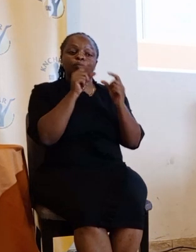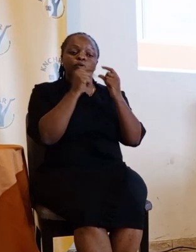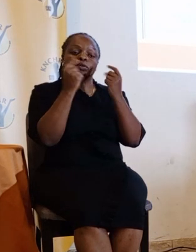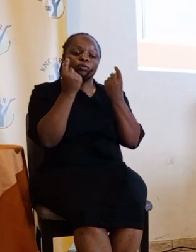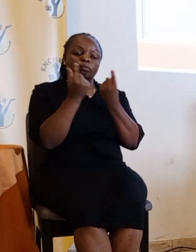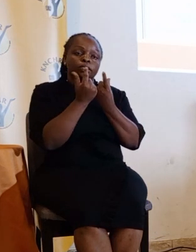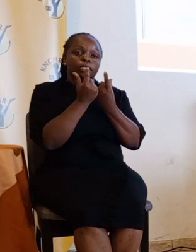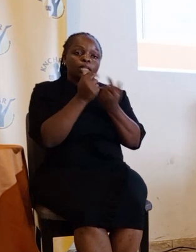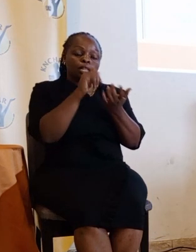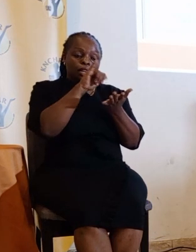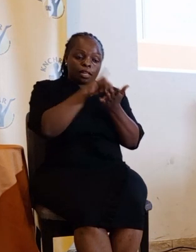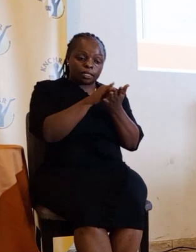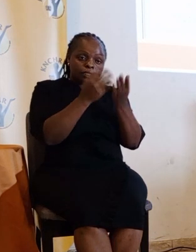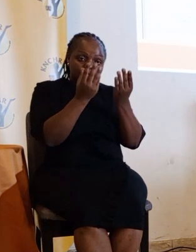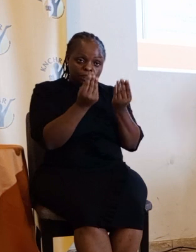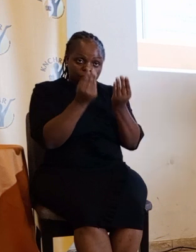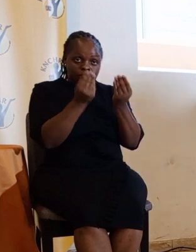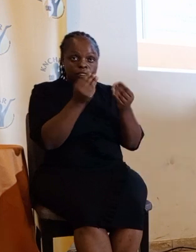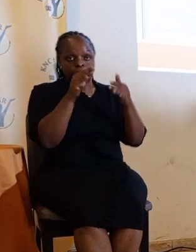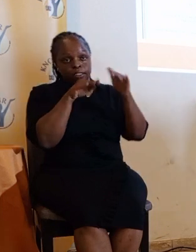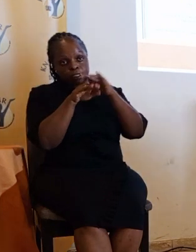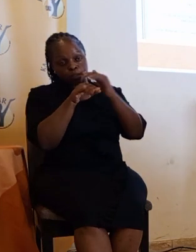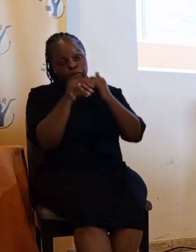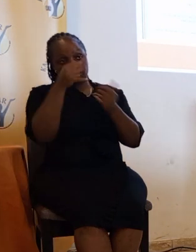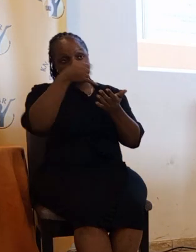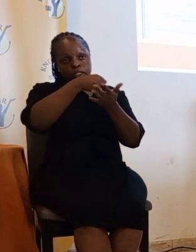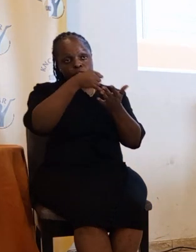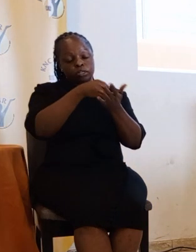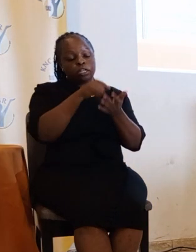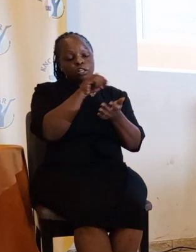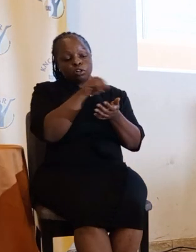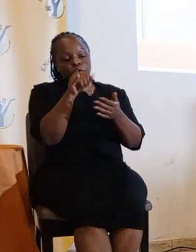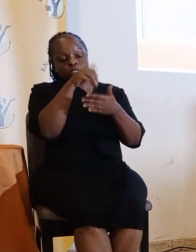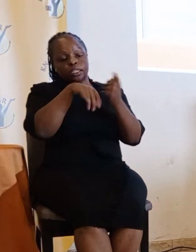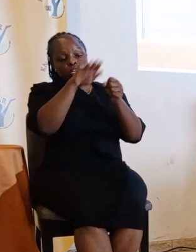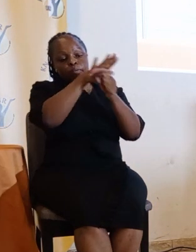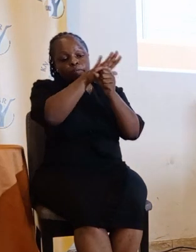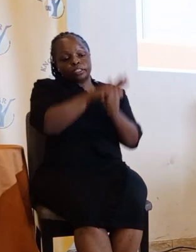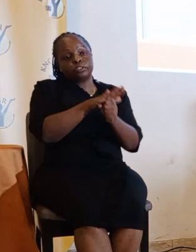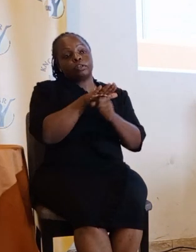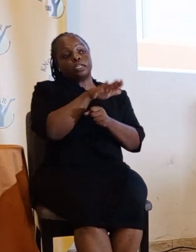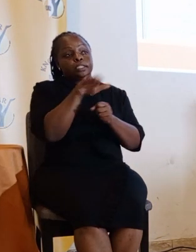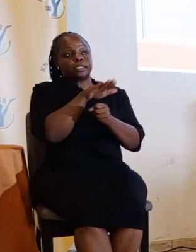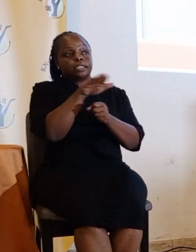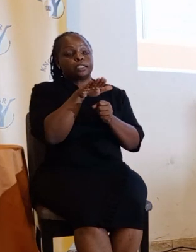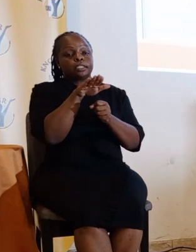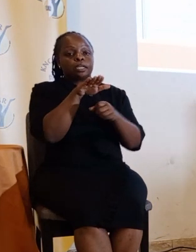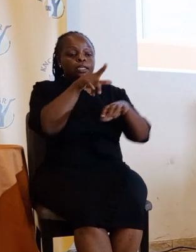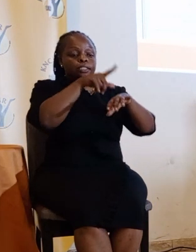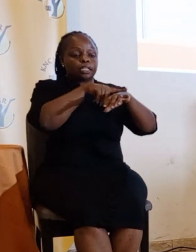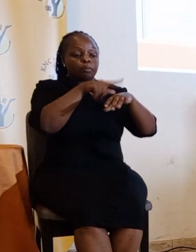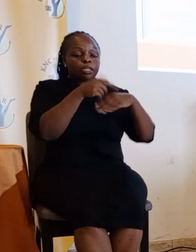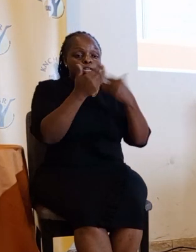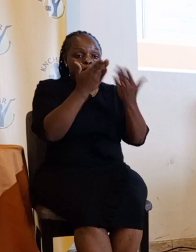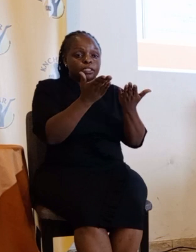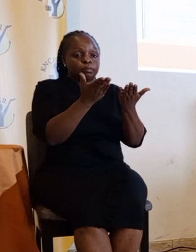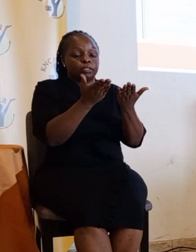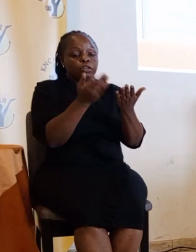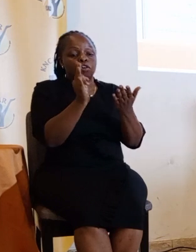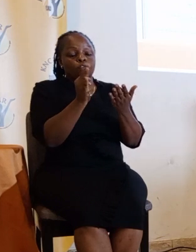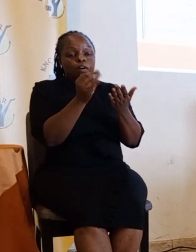groups that are easily accessible, including to those in the marginalized areas. Timely disbursement of